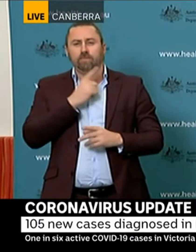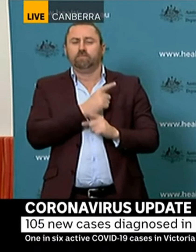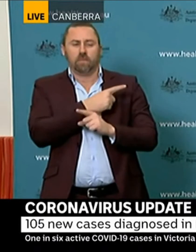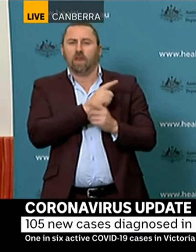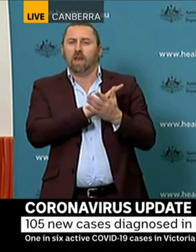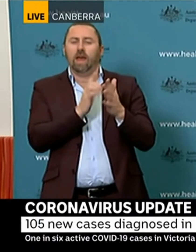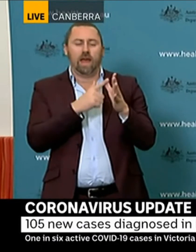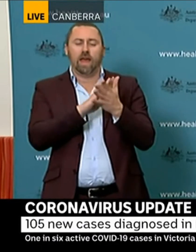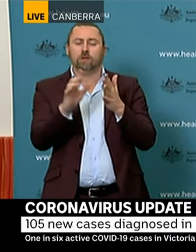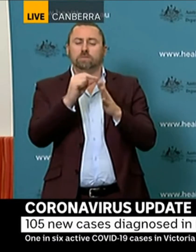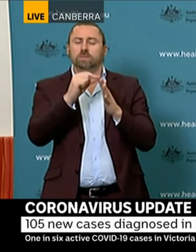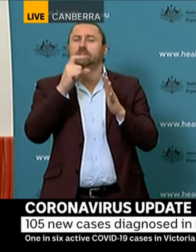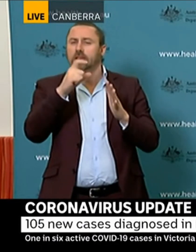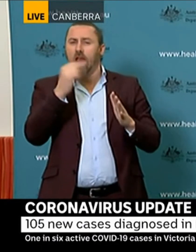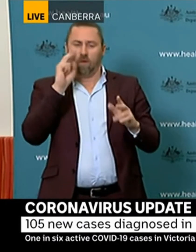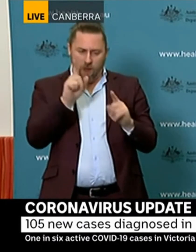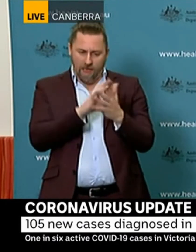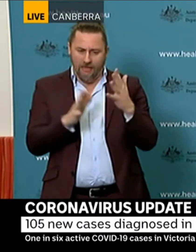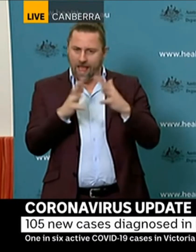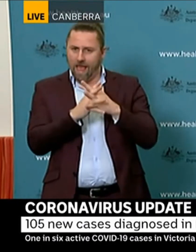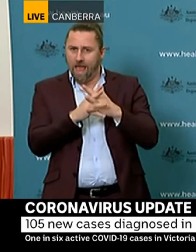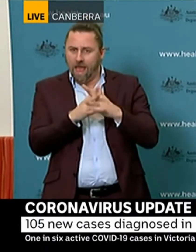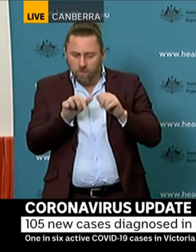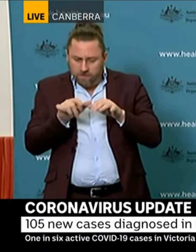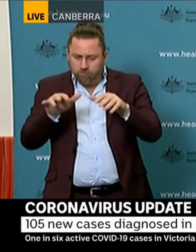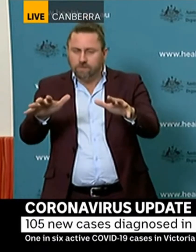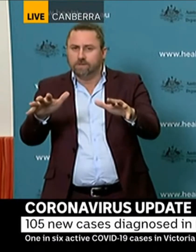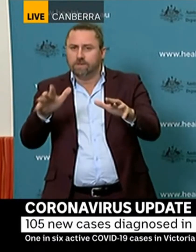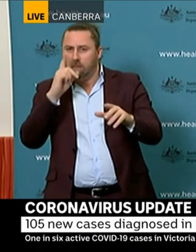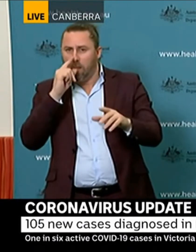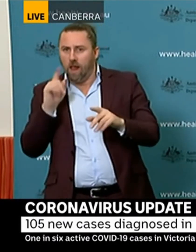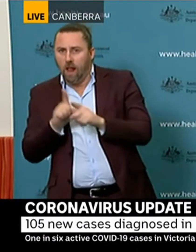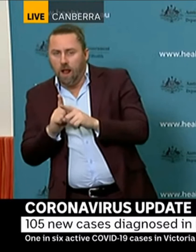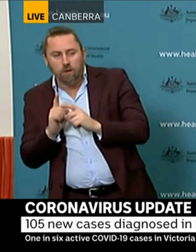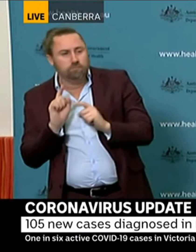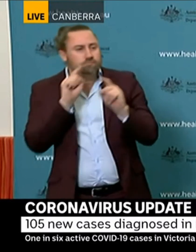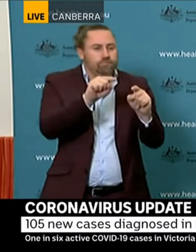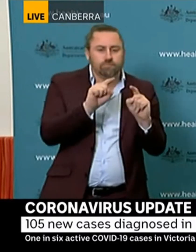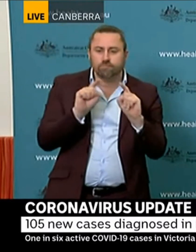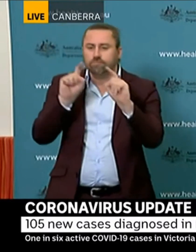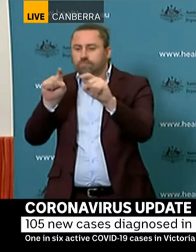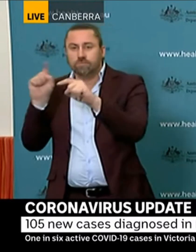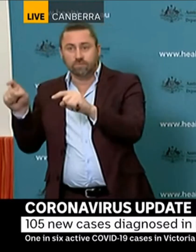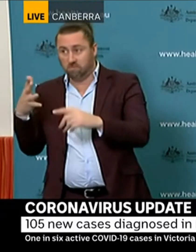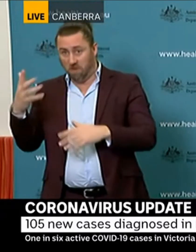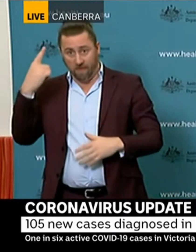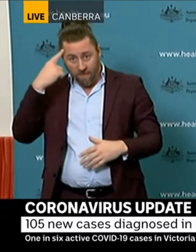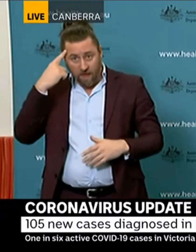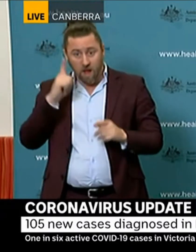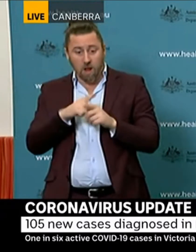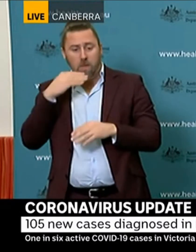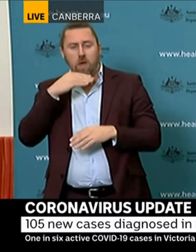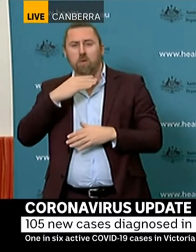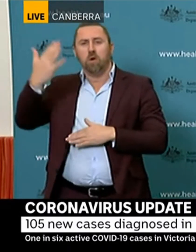the AHPPC was looking at today, what kinds of movement modelling were you looking at? Were you looking at kind of ring fencing, like we saw in